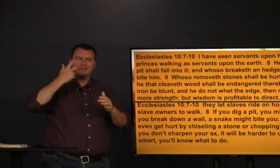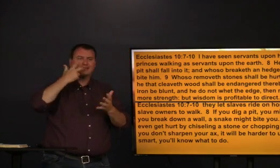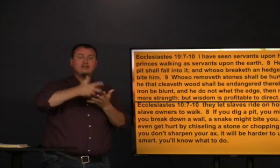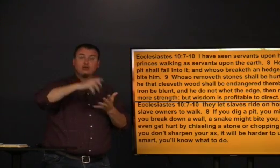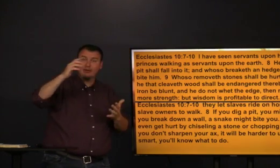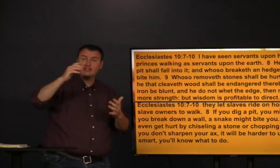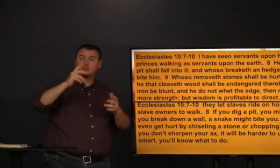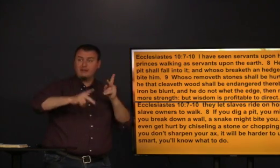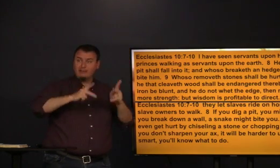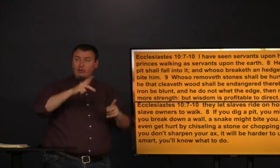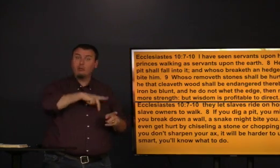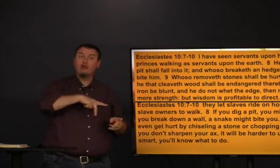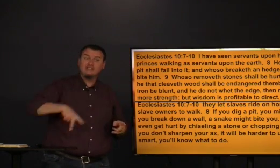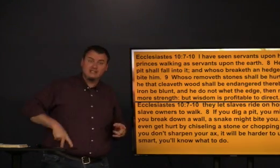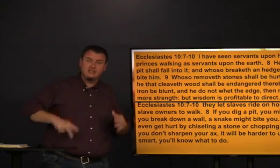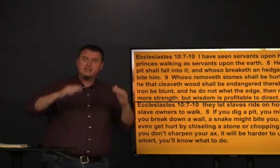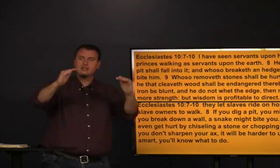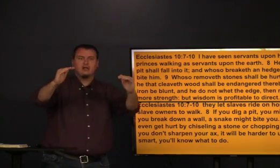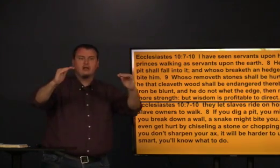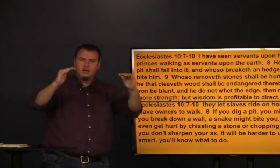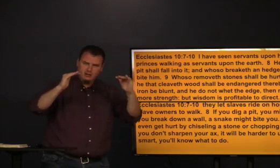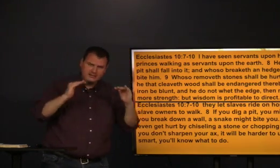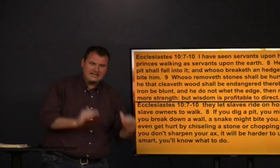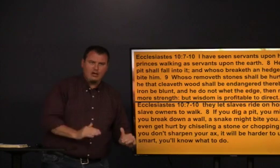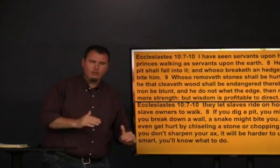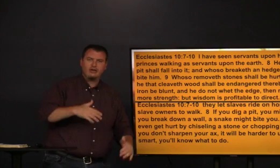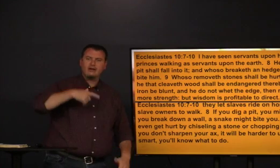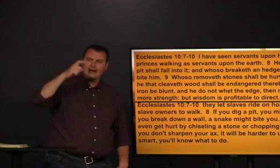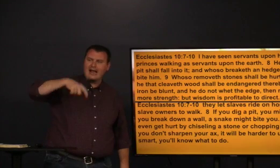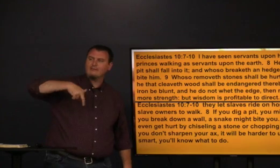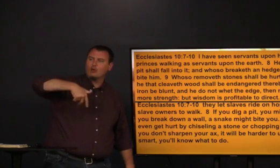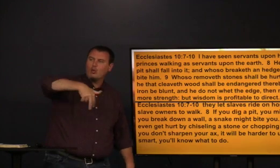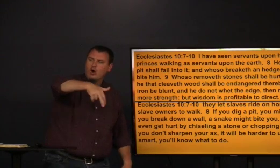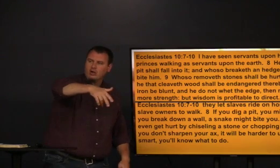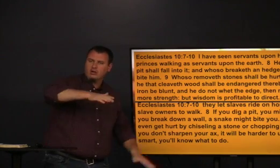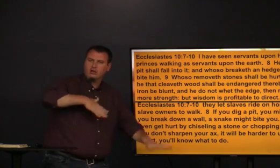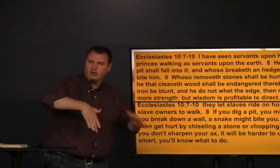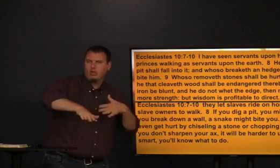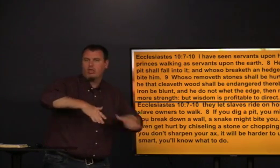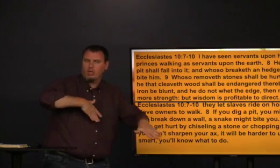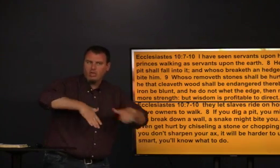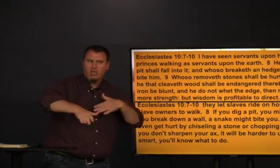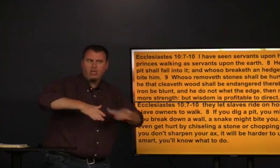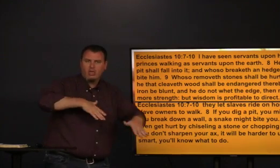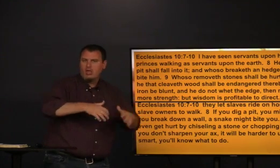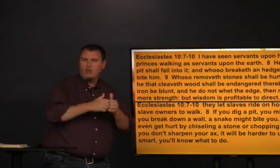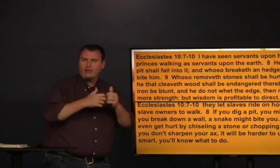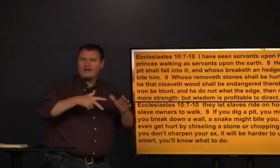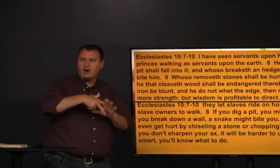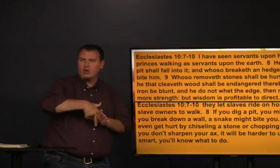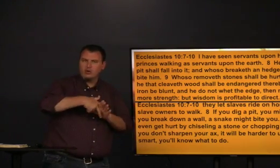seen the rich people, princes, downgraded and have to walk without a